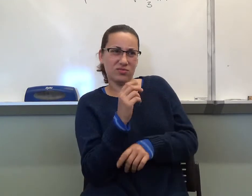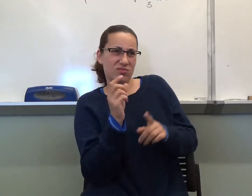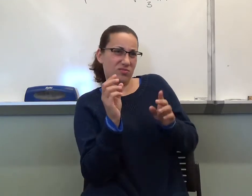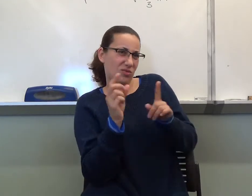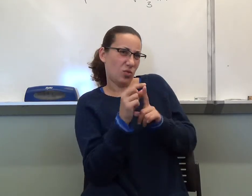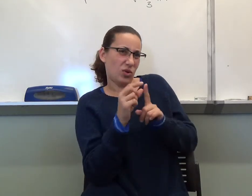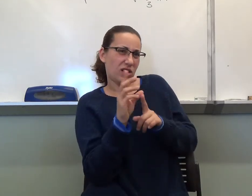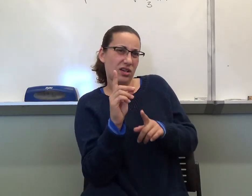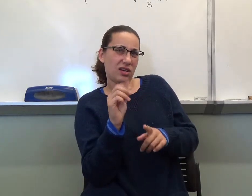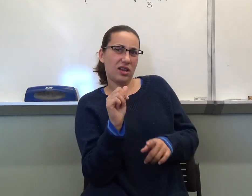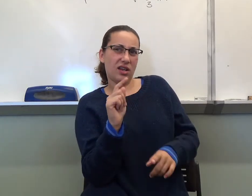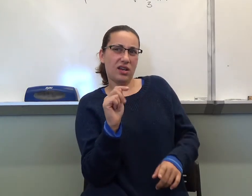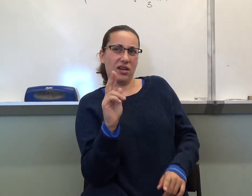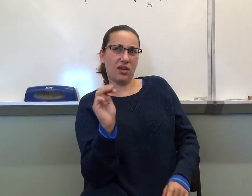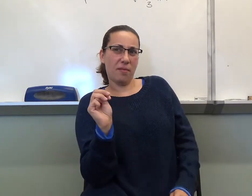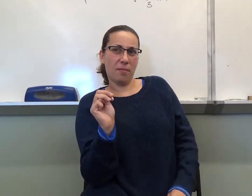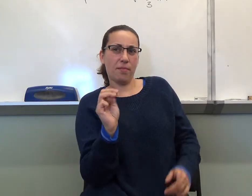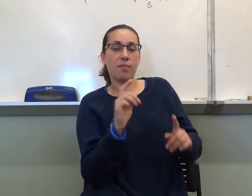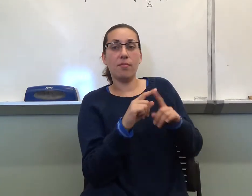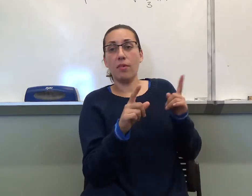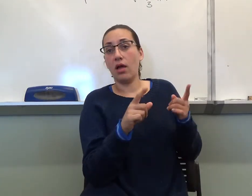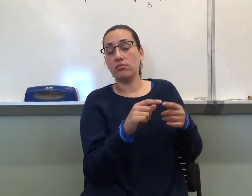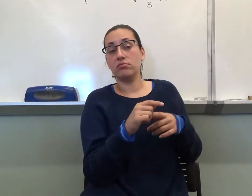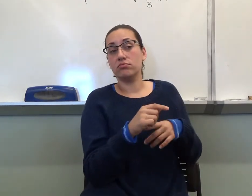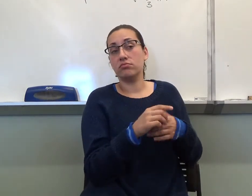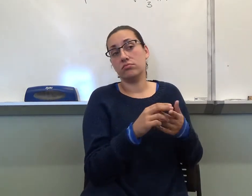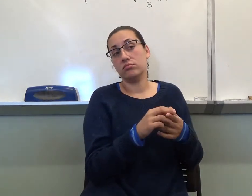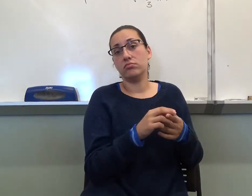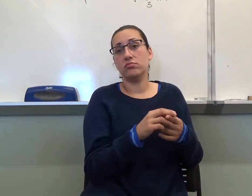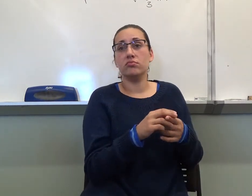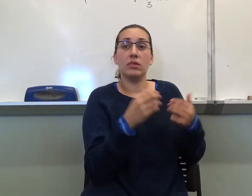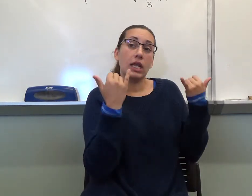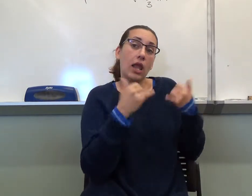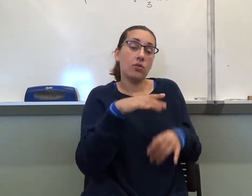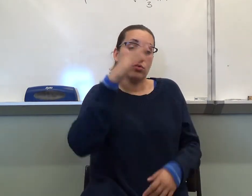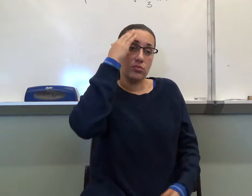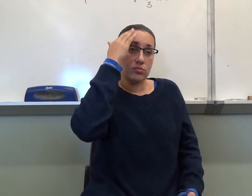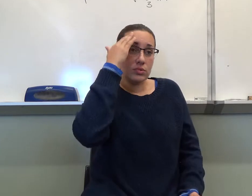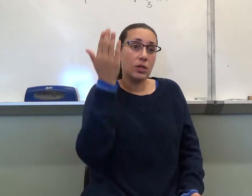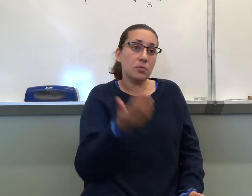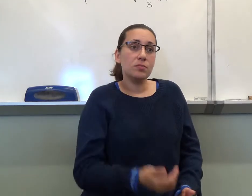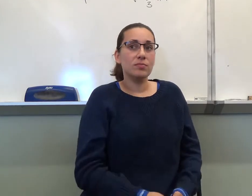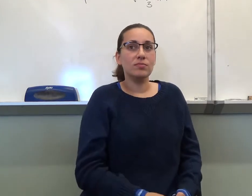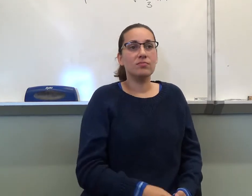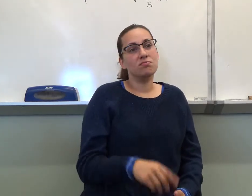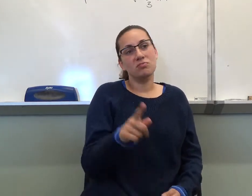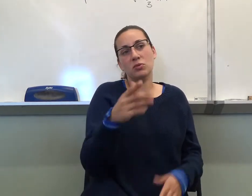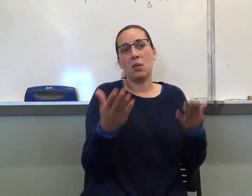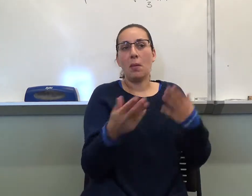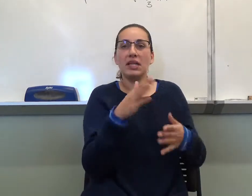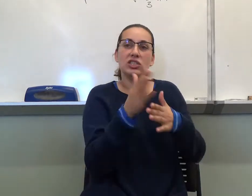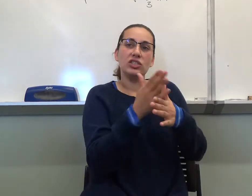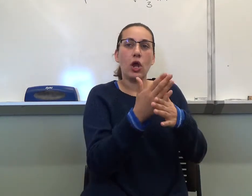But that will, you know, that will keep you up to date and acceptable at cocktail parties. Okay.